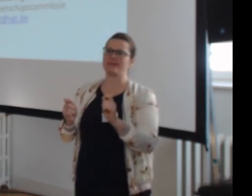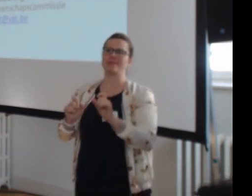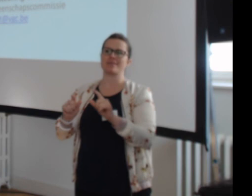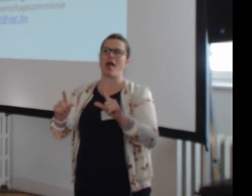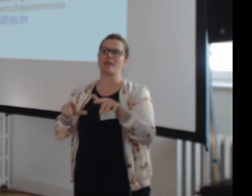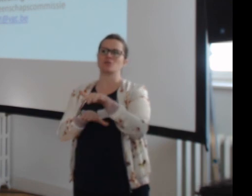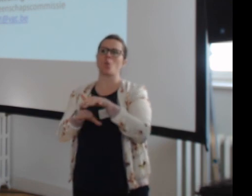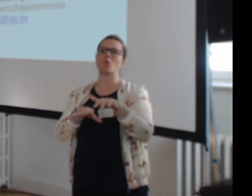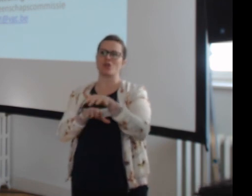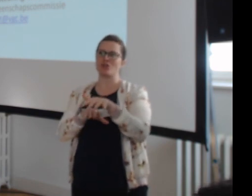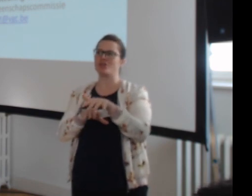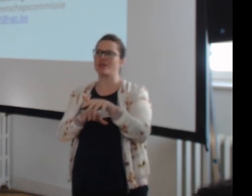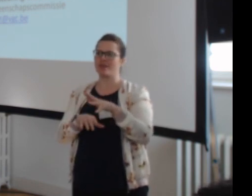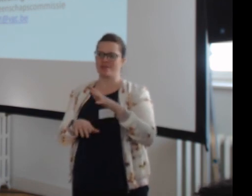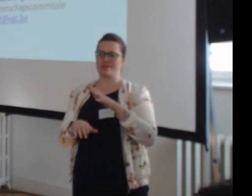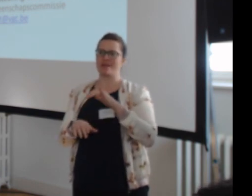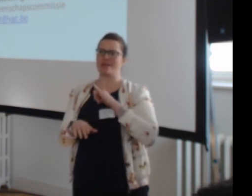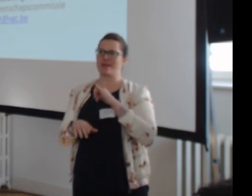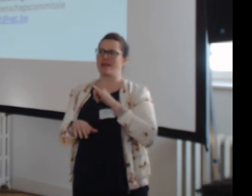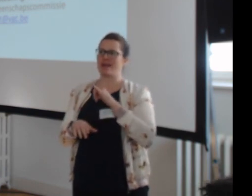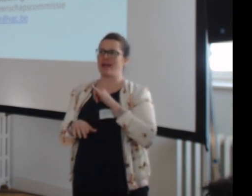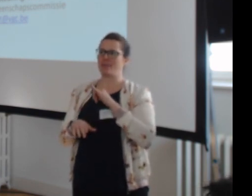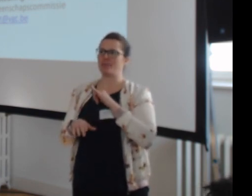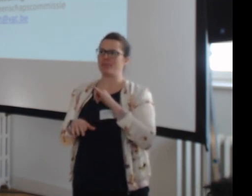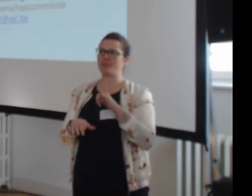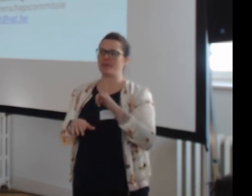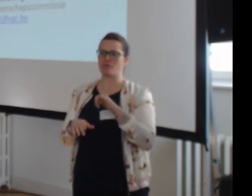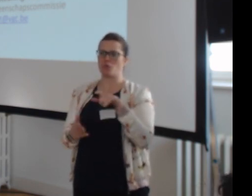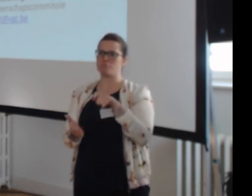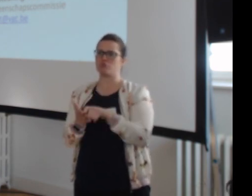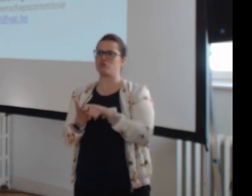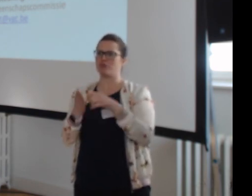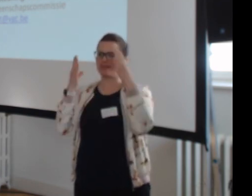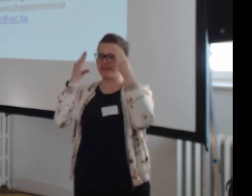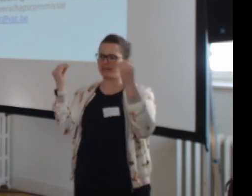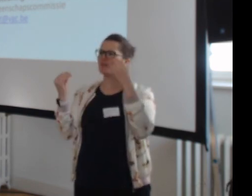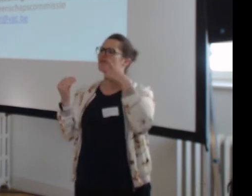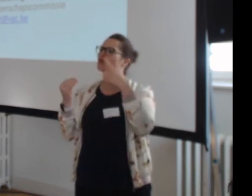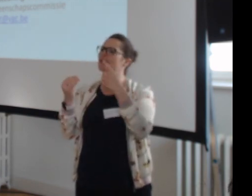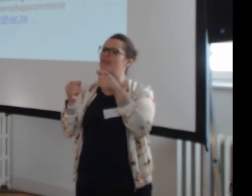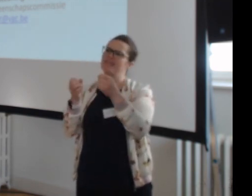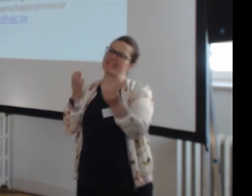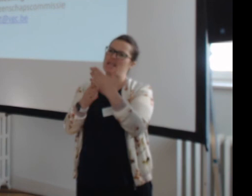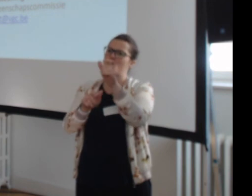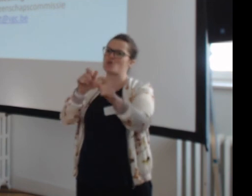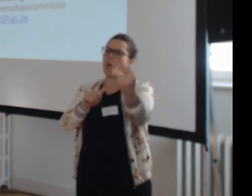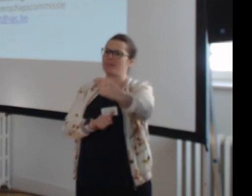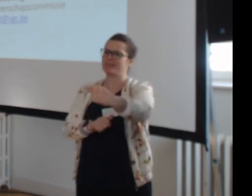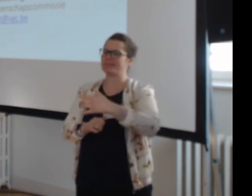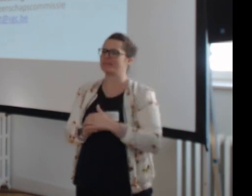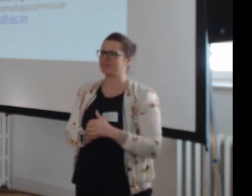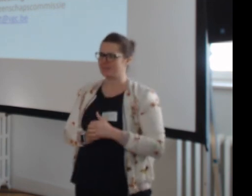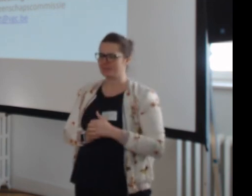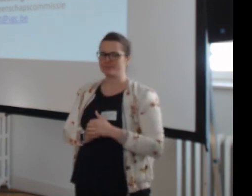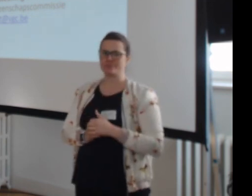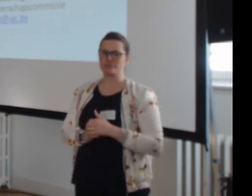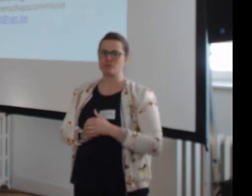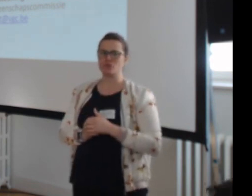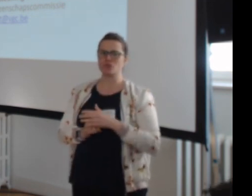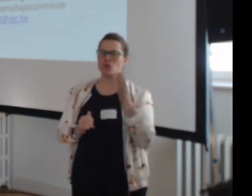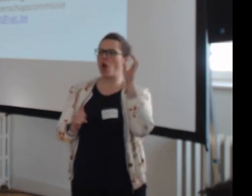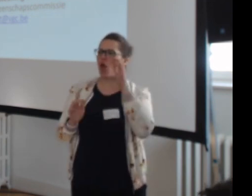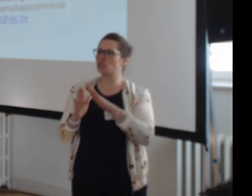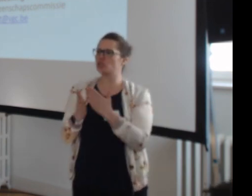zone. We have a language point Dutch for the newcomers. So we use the DAISY books for